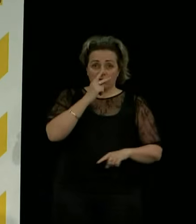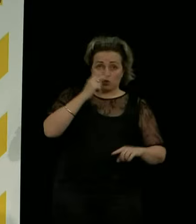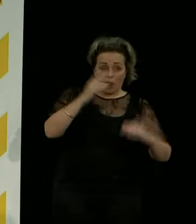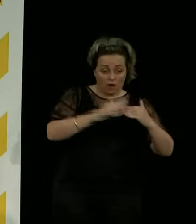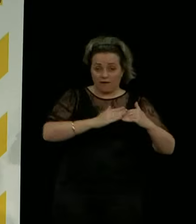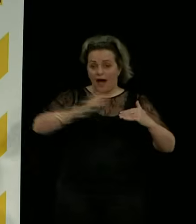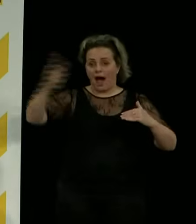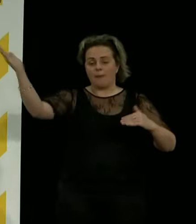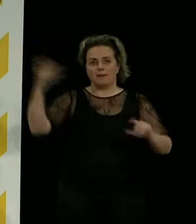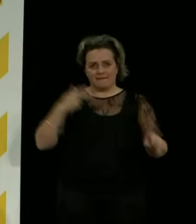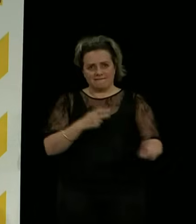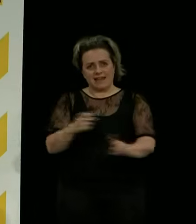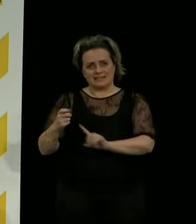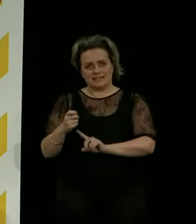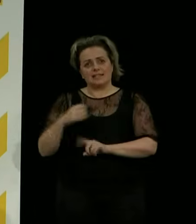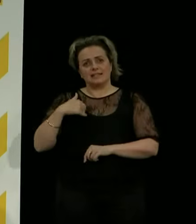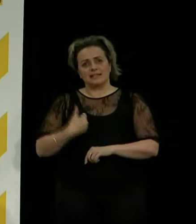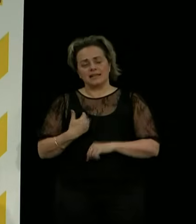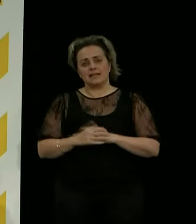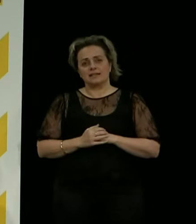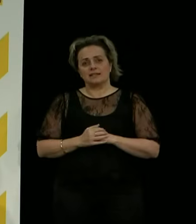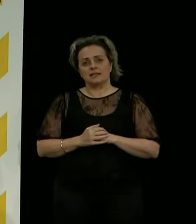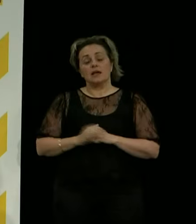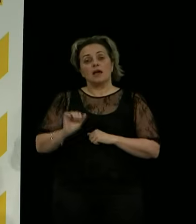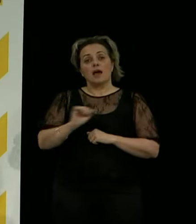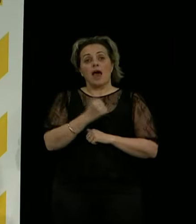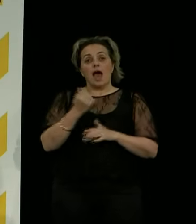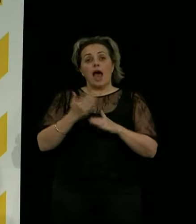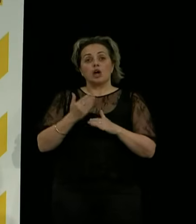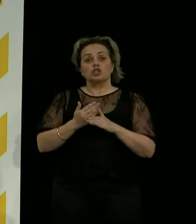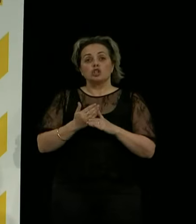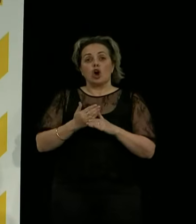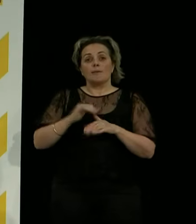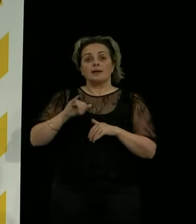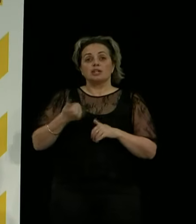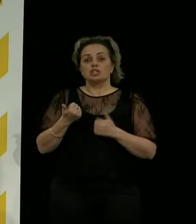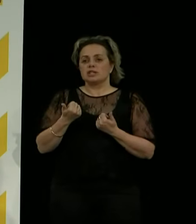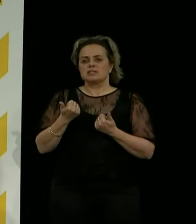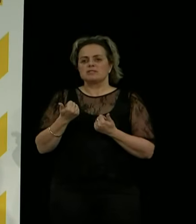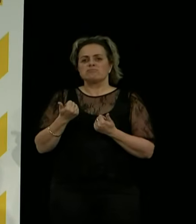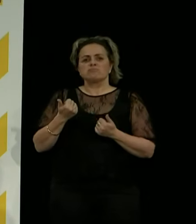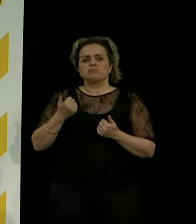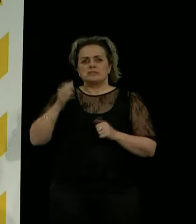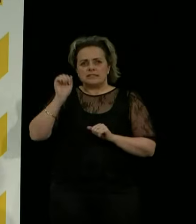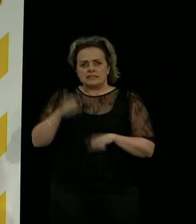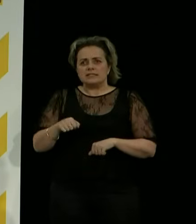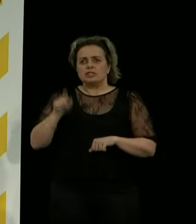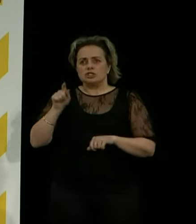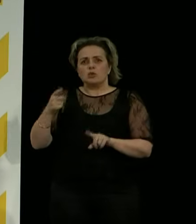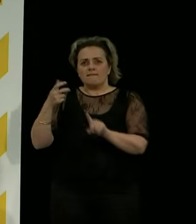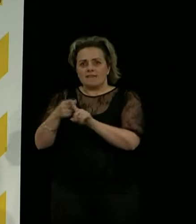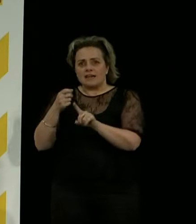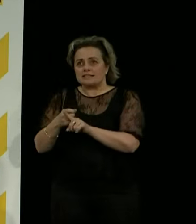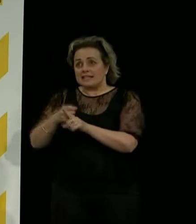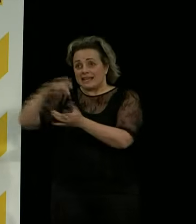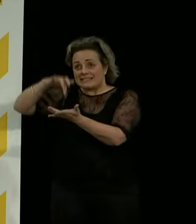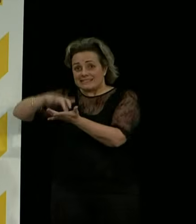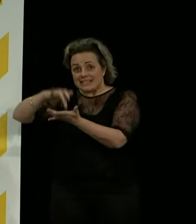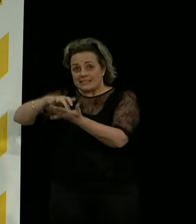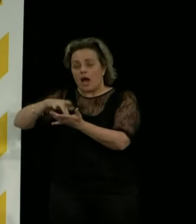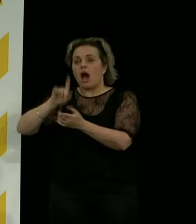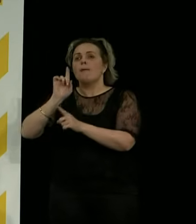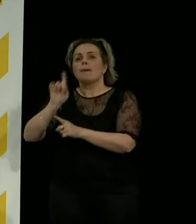be vaccinated, and our job is to not just sit and wait at vaccination centres, but to take those vaccines to those communities, to